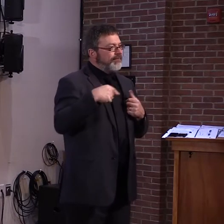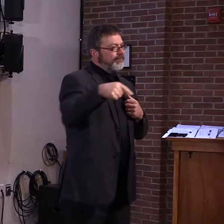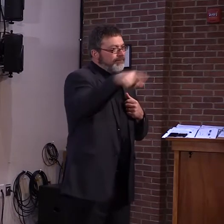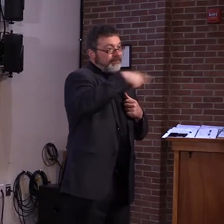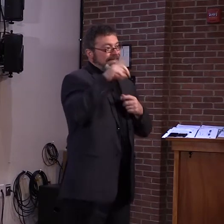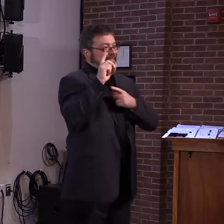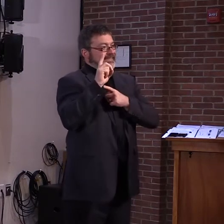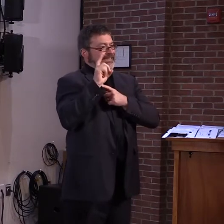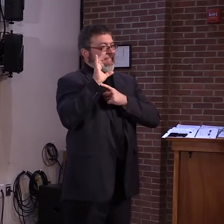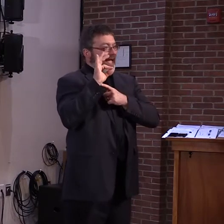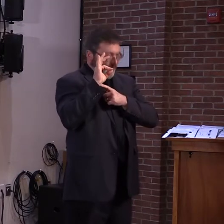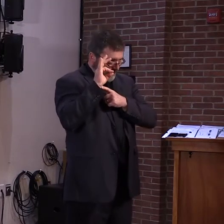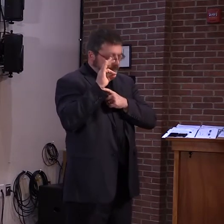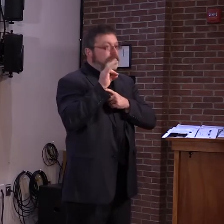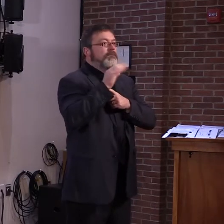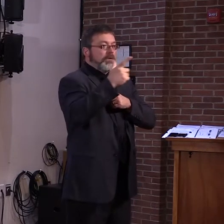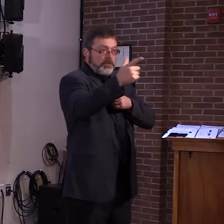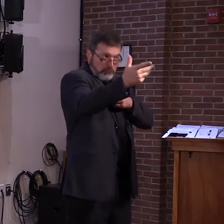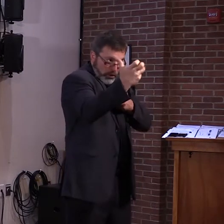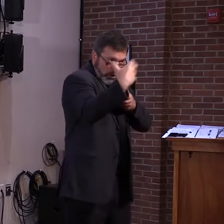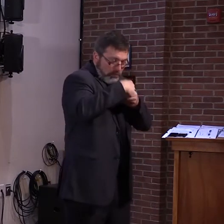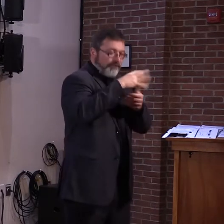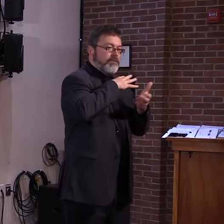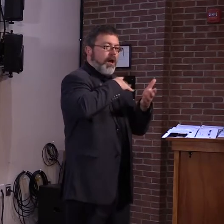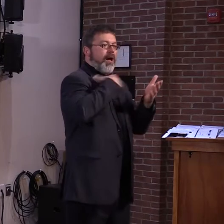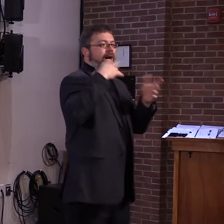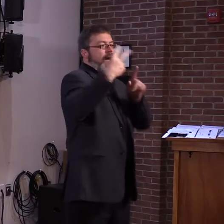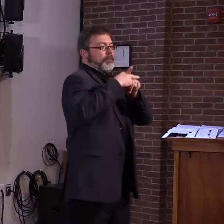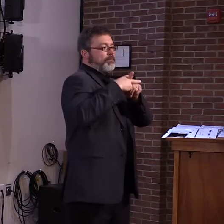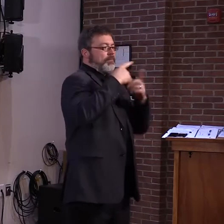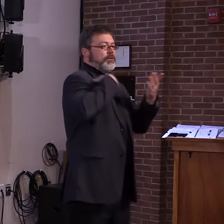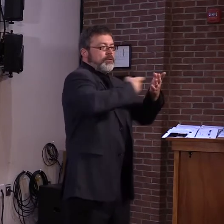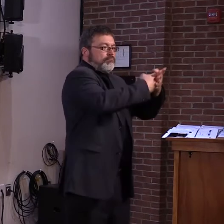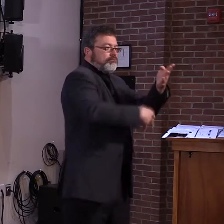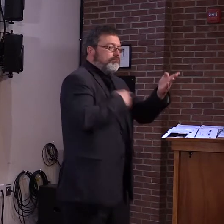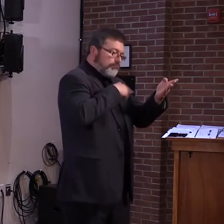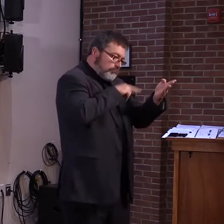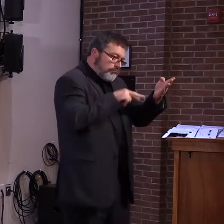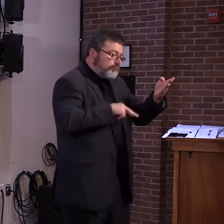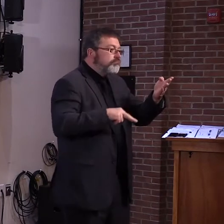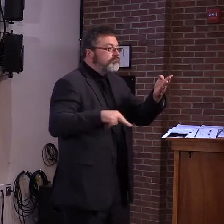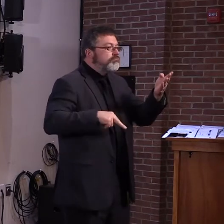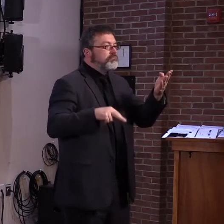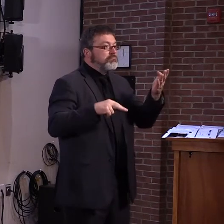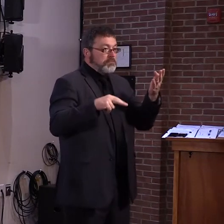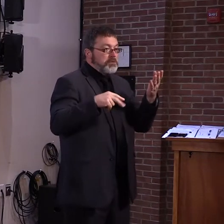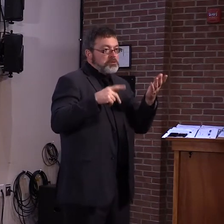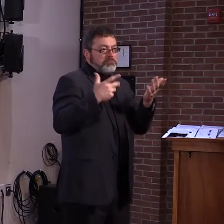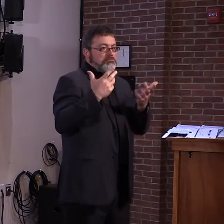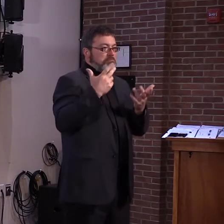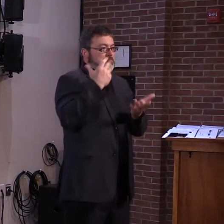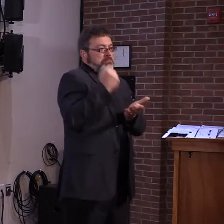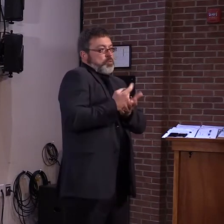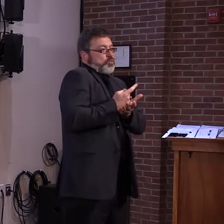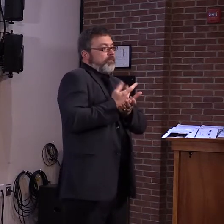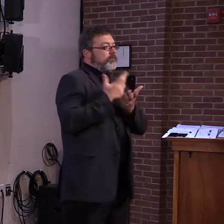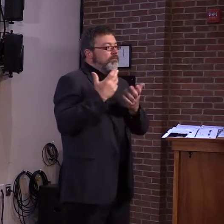we have more potential hubs and locations in the works. Vermont After School and Let's Grow